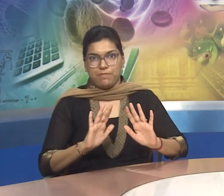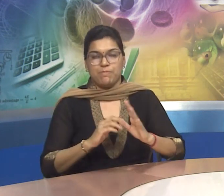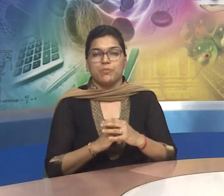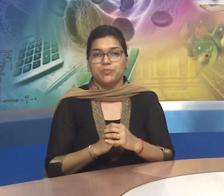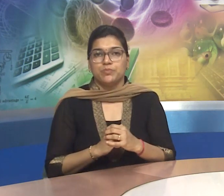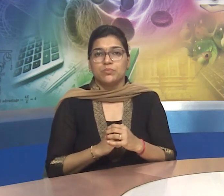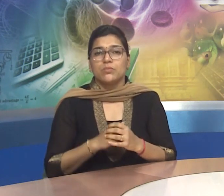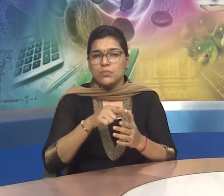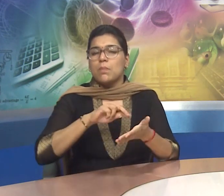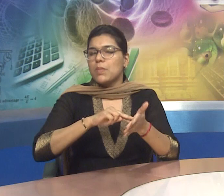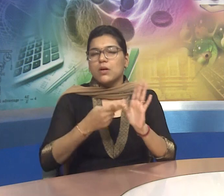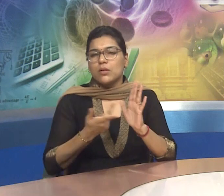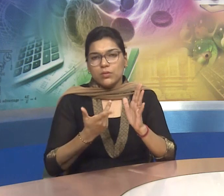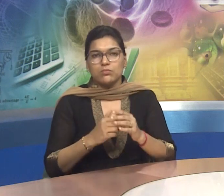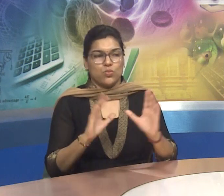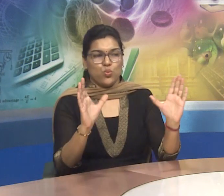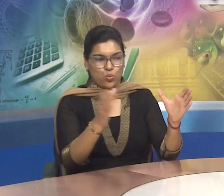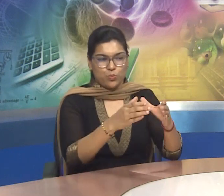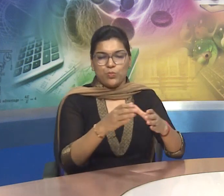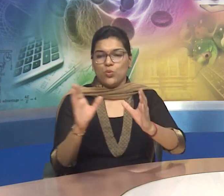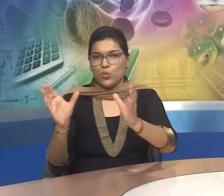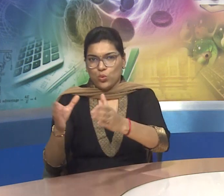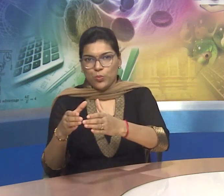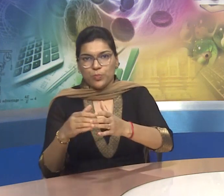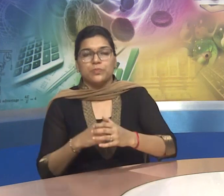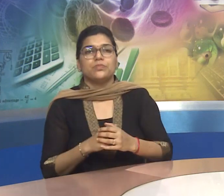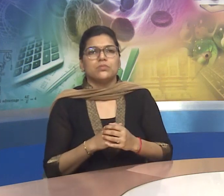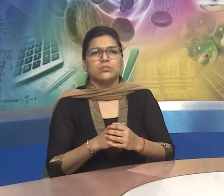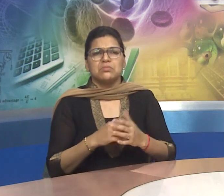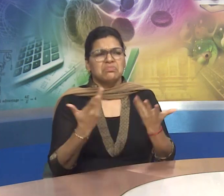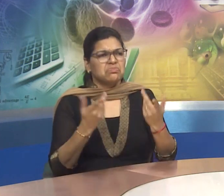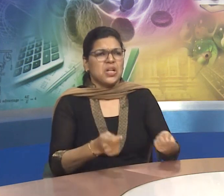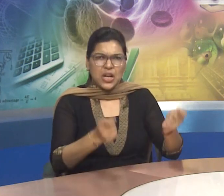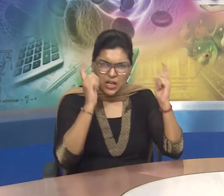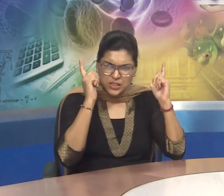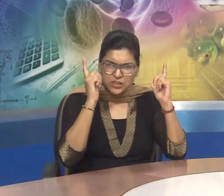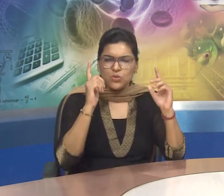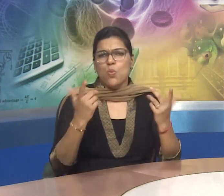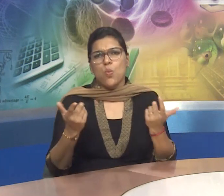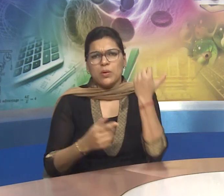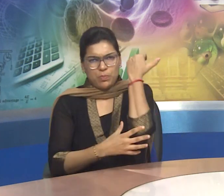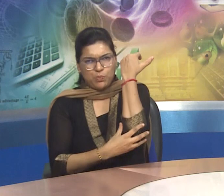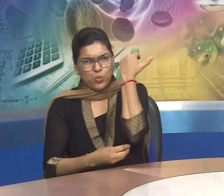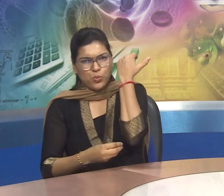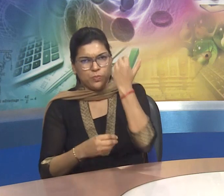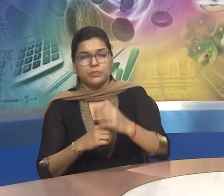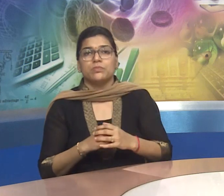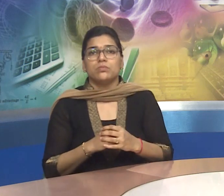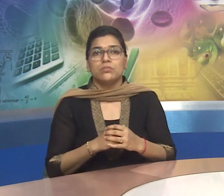in case they commit the same price, then both of them will get the same